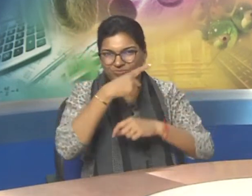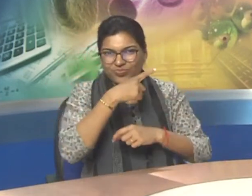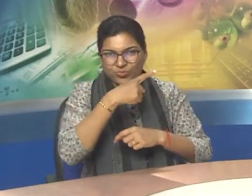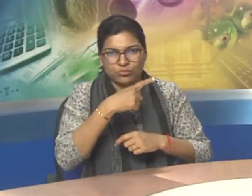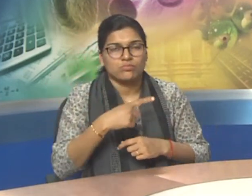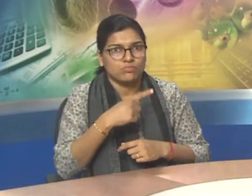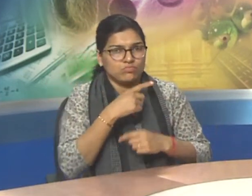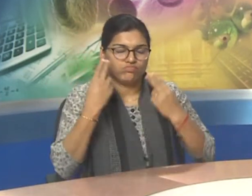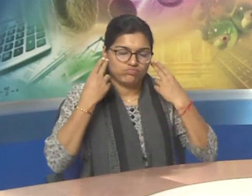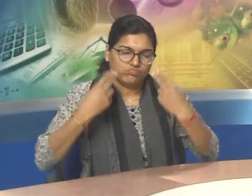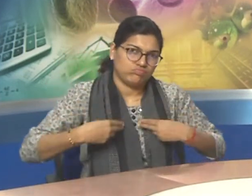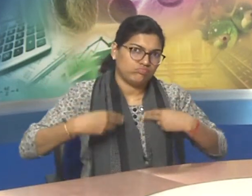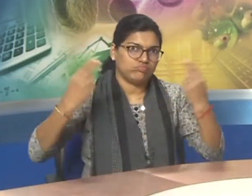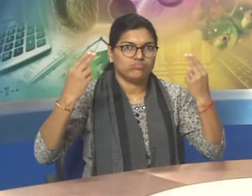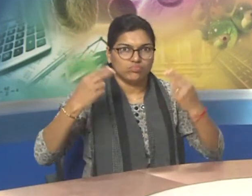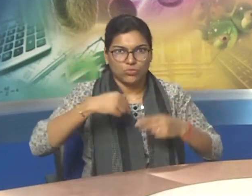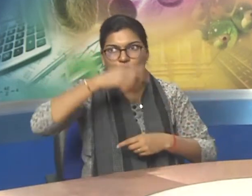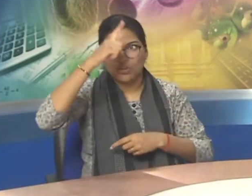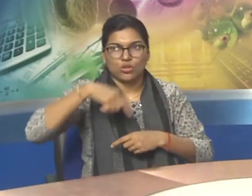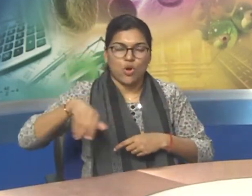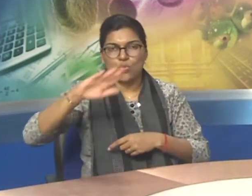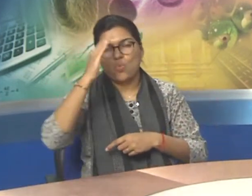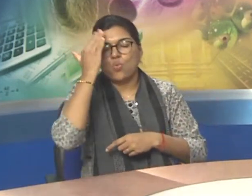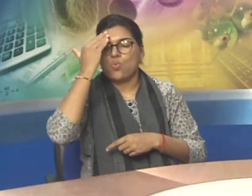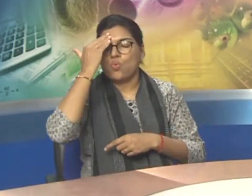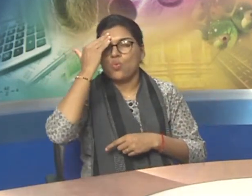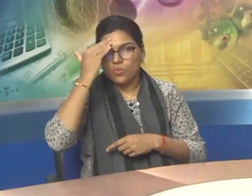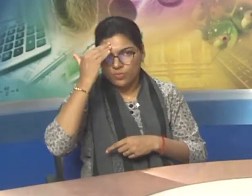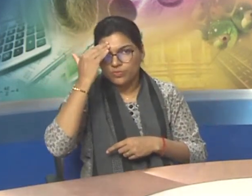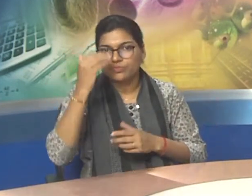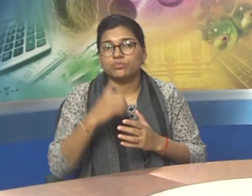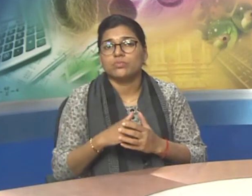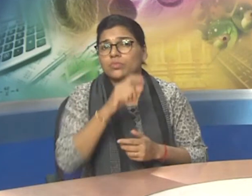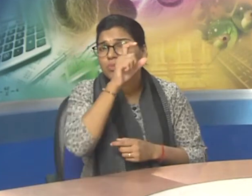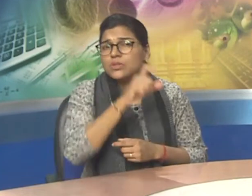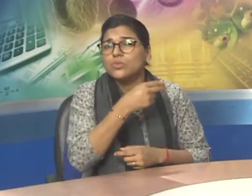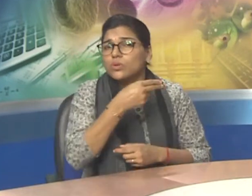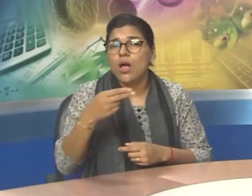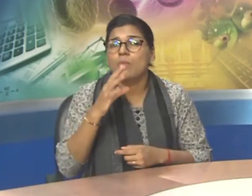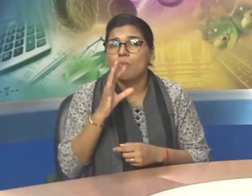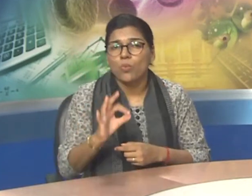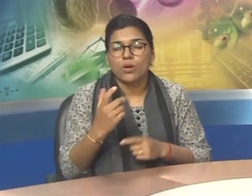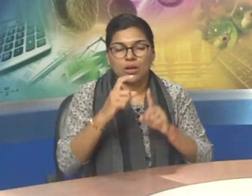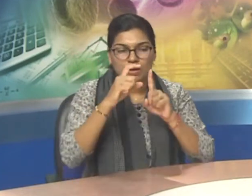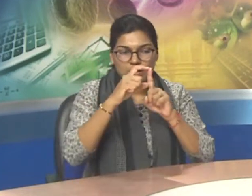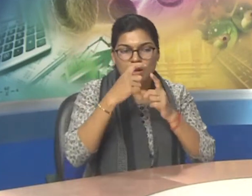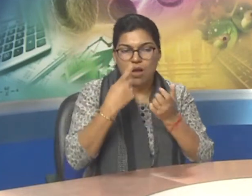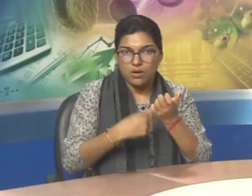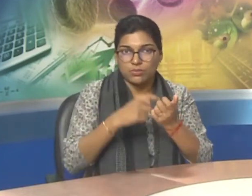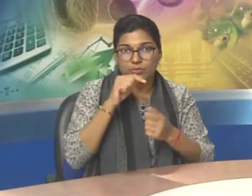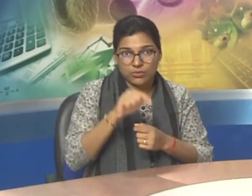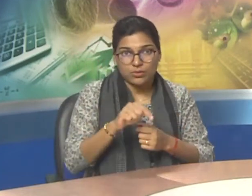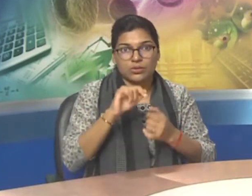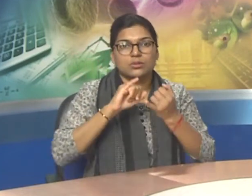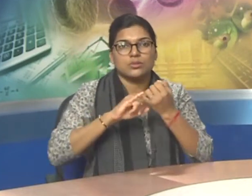You can see the image on screen. He is a famous personality in the field of library